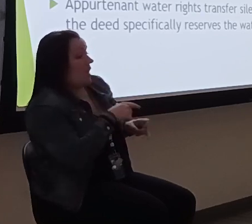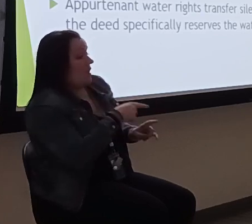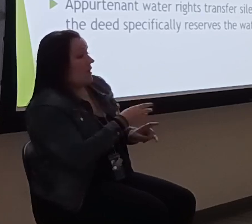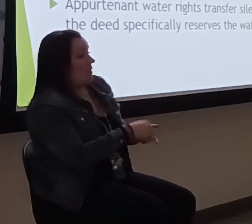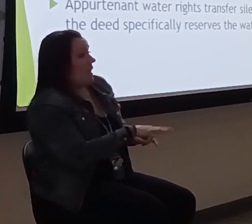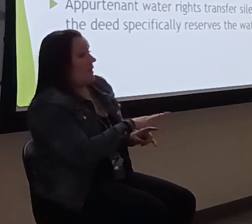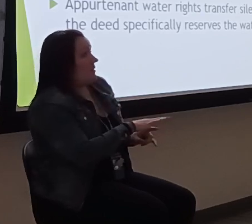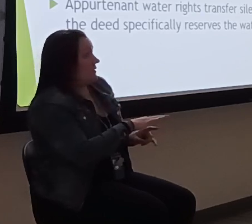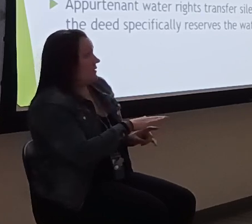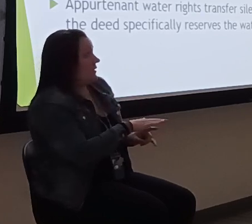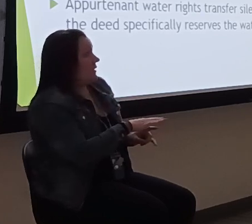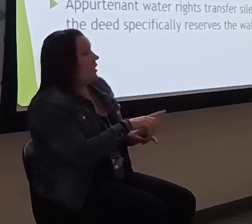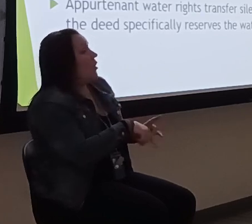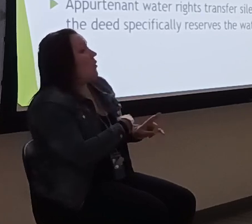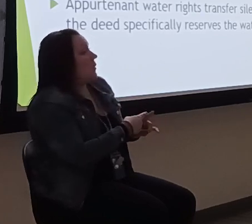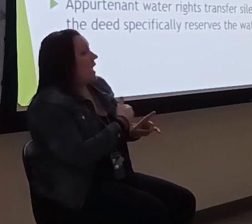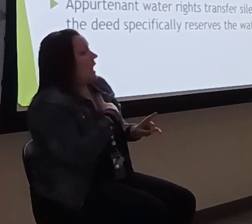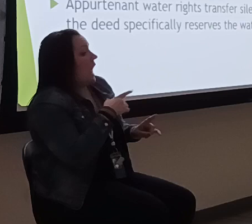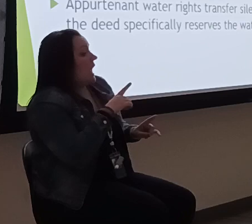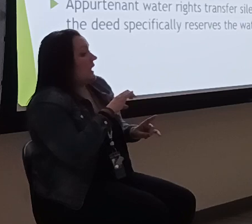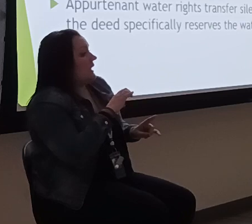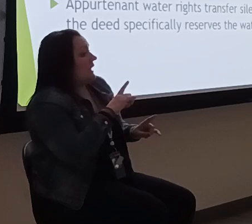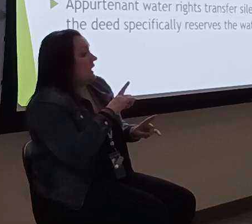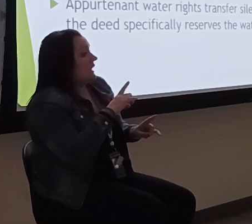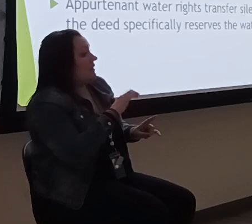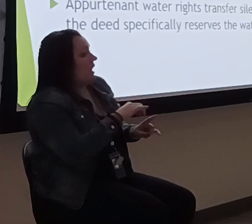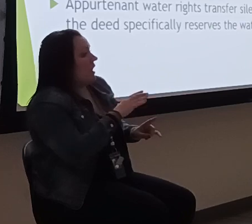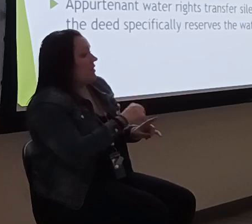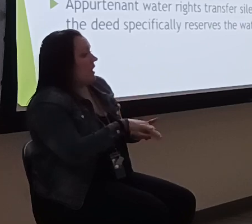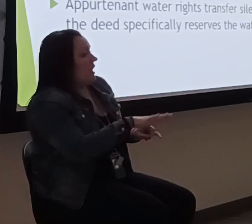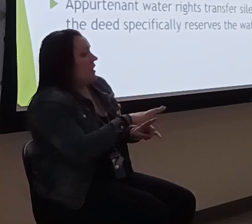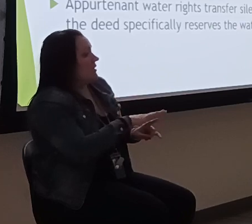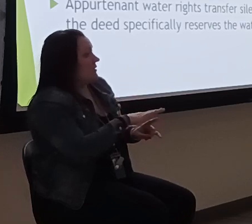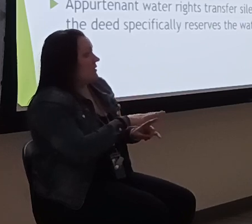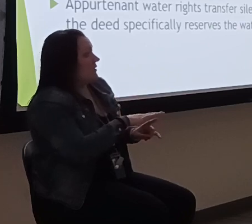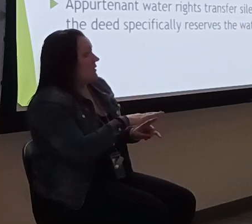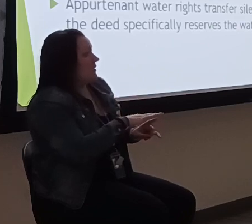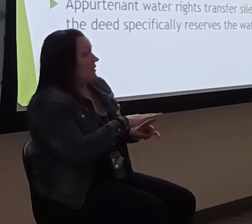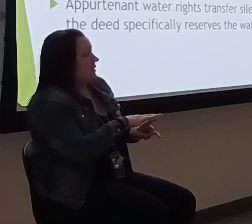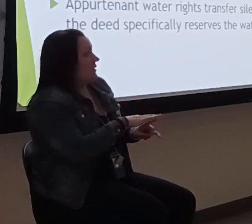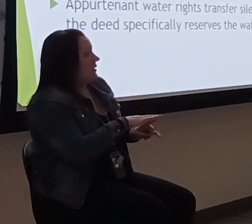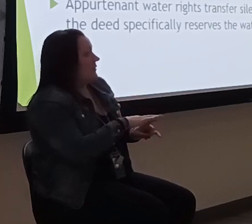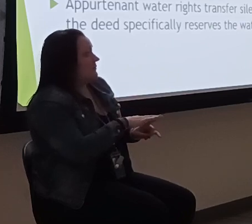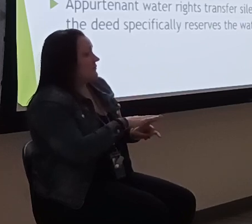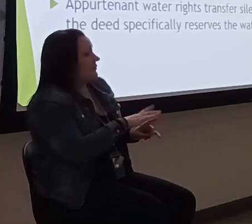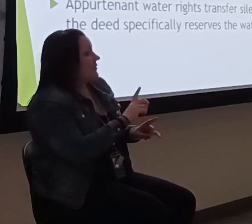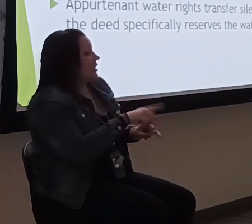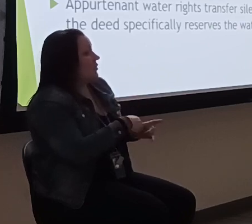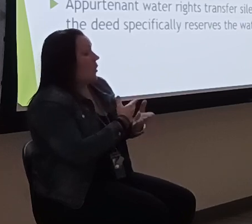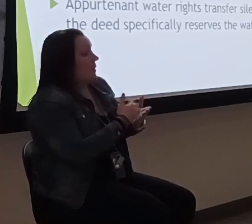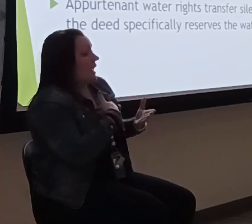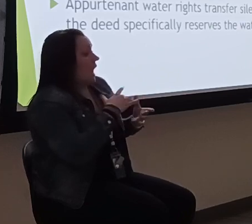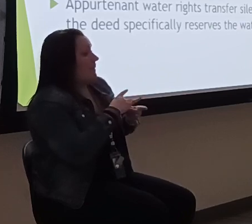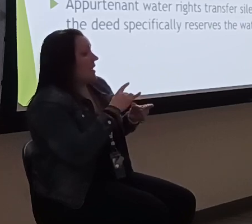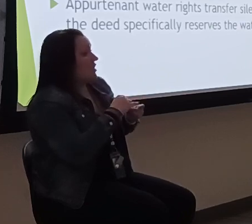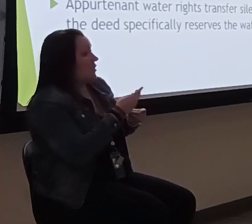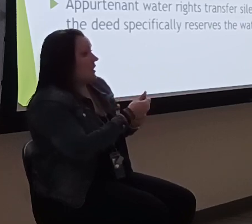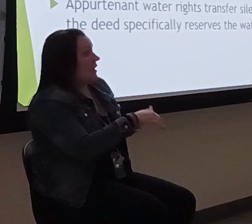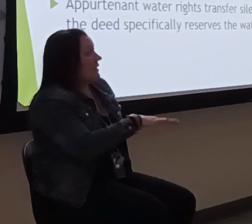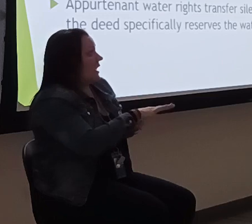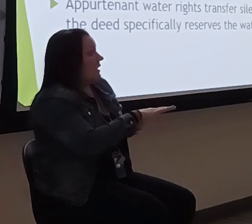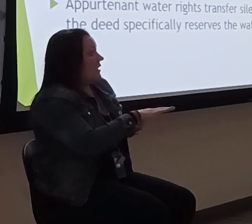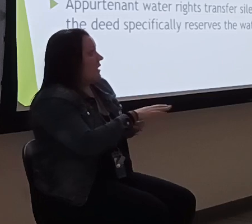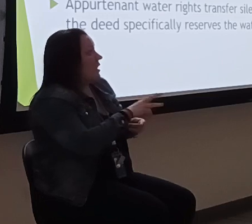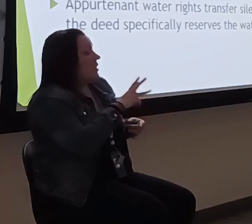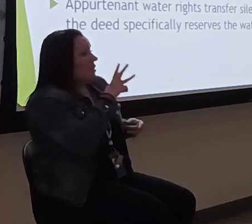land, when I deeded that land, if the only thing I mentioned was the land, the